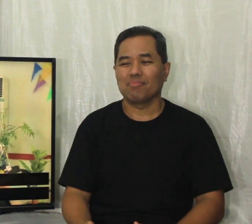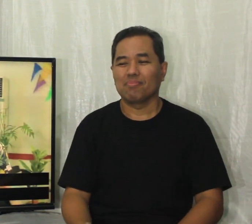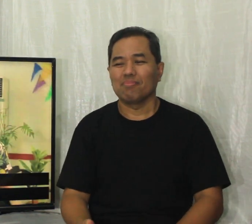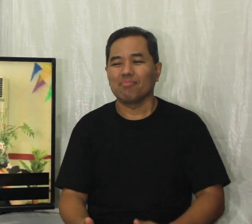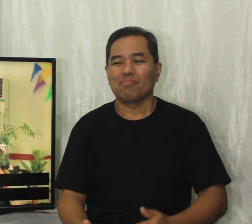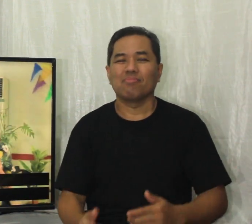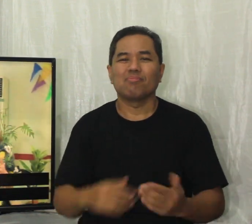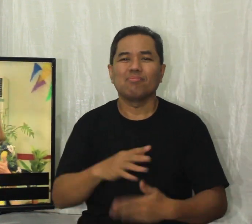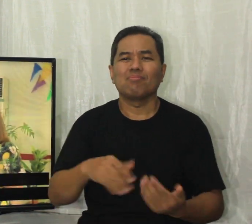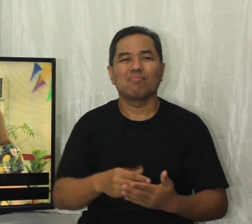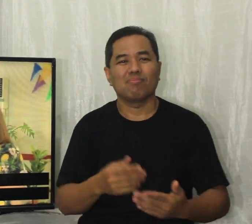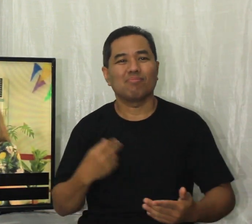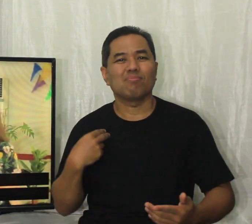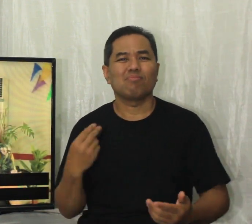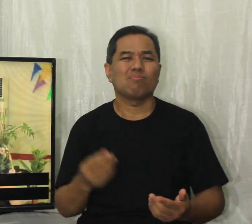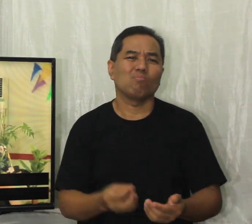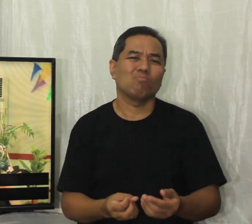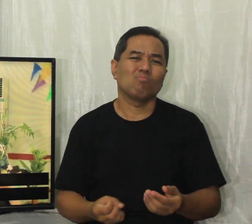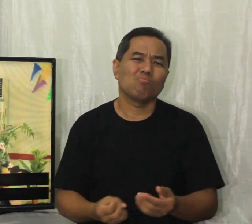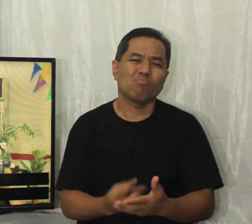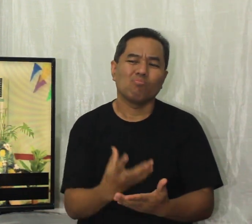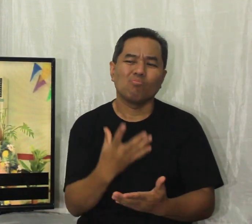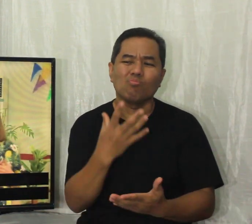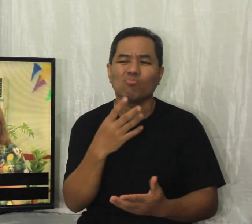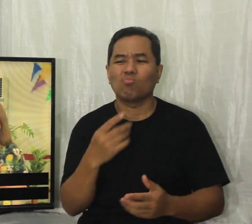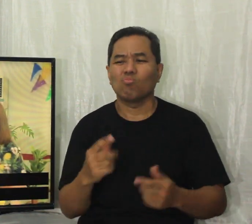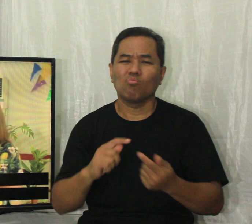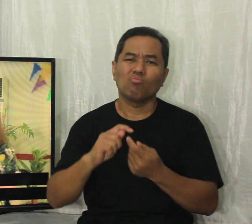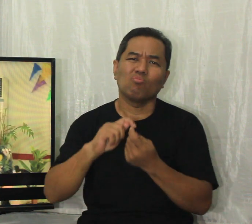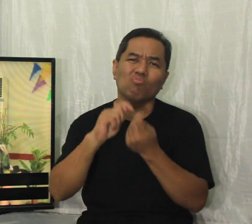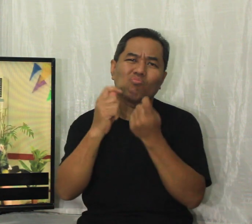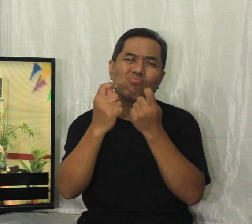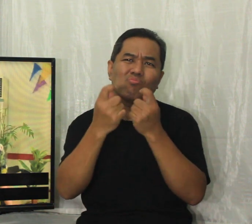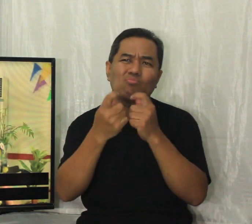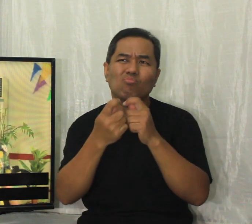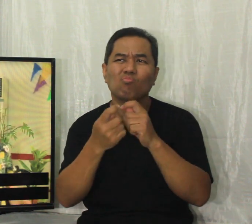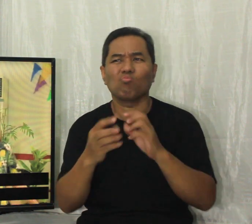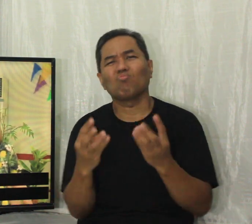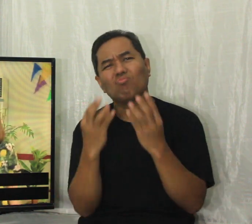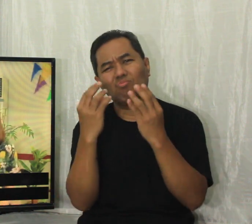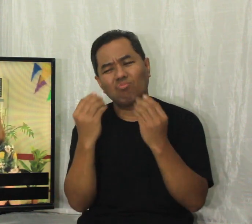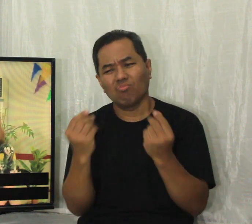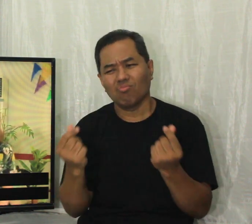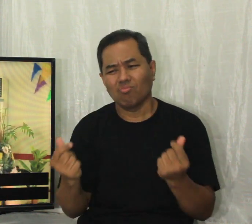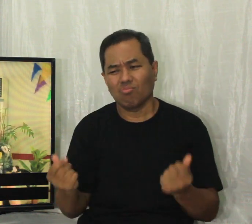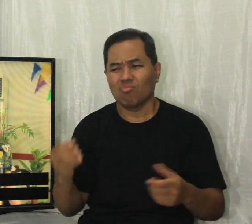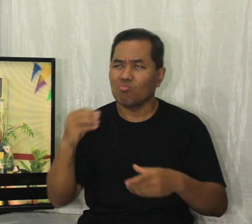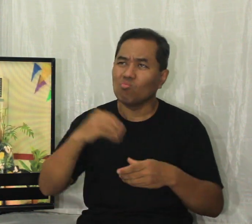Thank you.